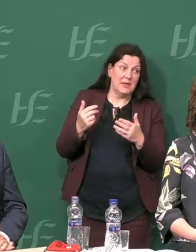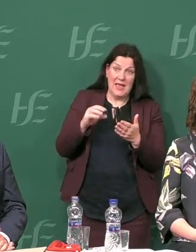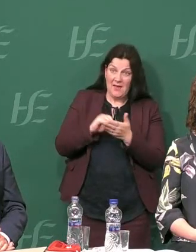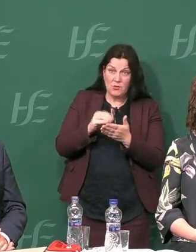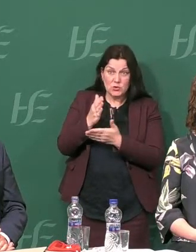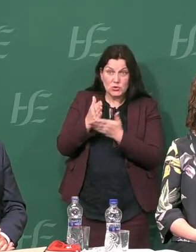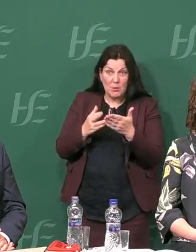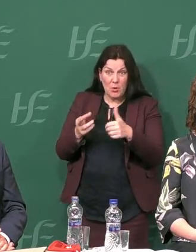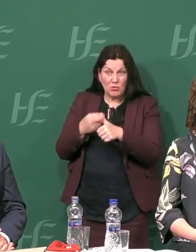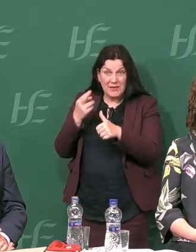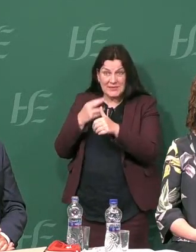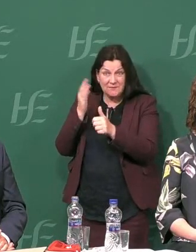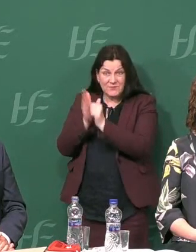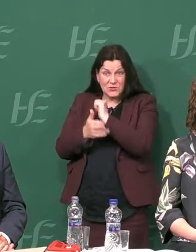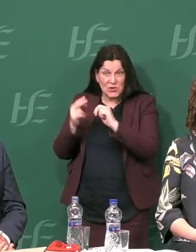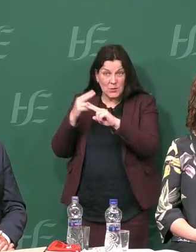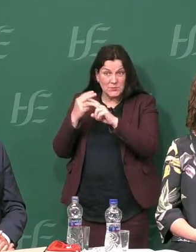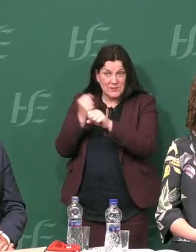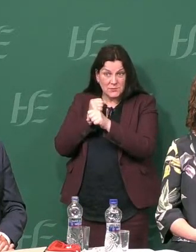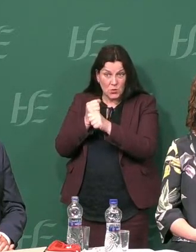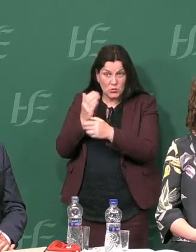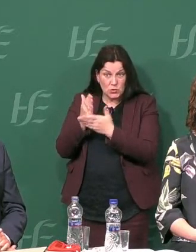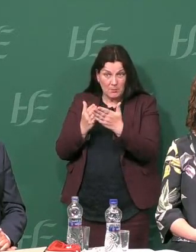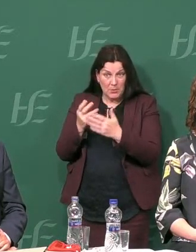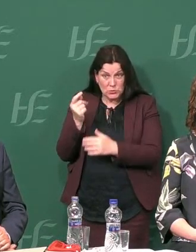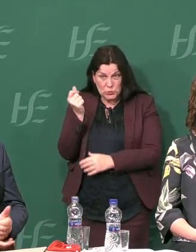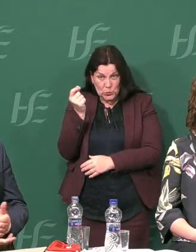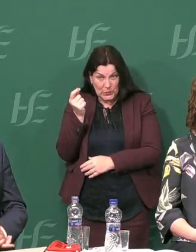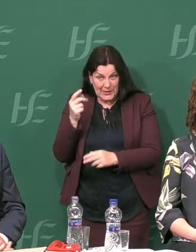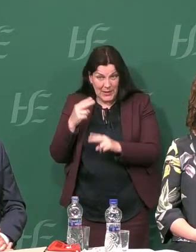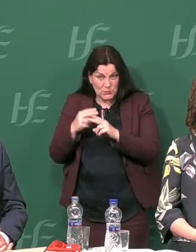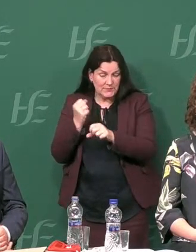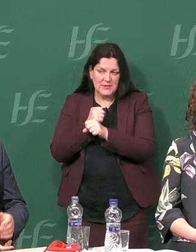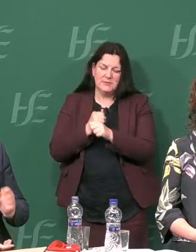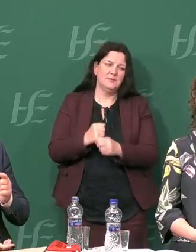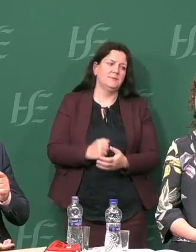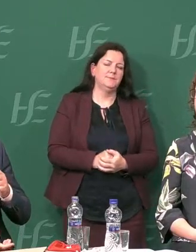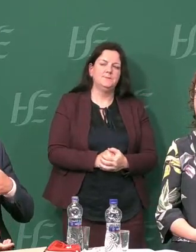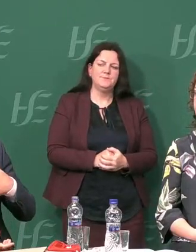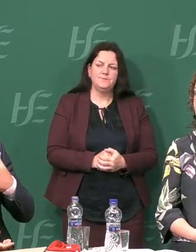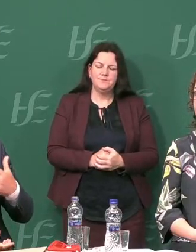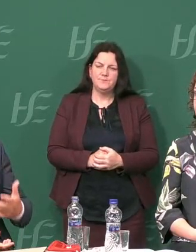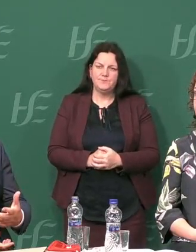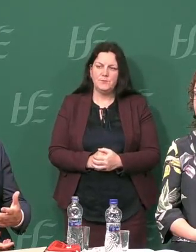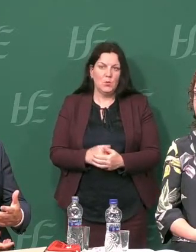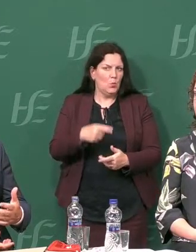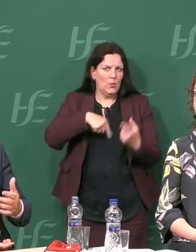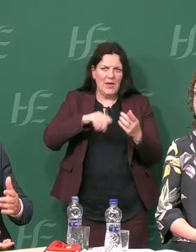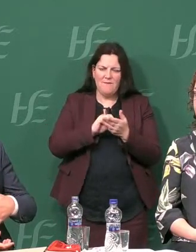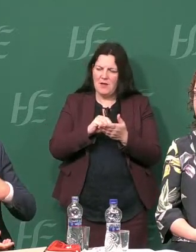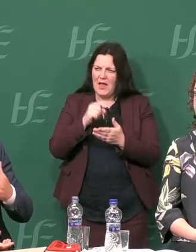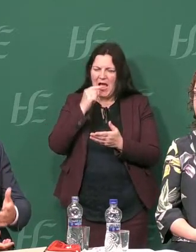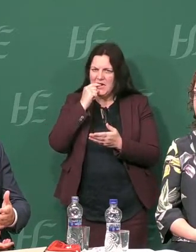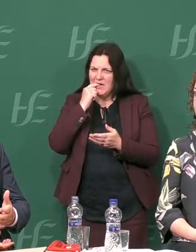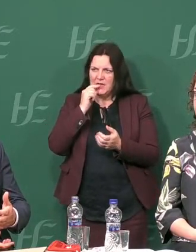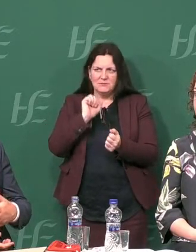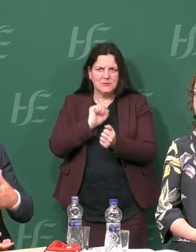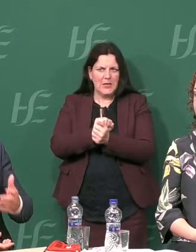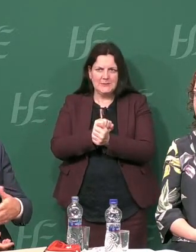them have you already out of date? No. Are they about to go out of date? No, just in terms of the second part of the question, we've always had a very tight process in terms